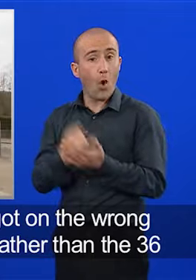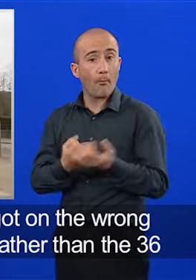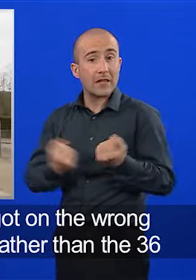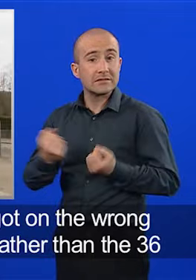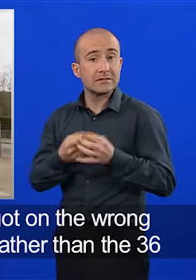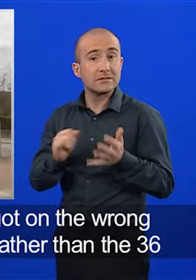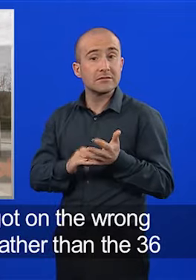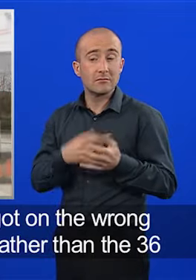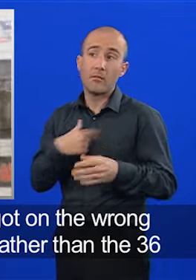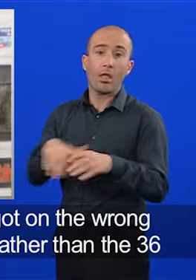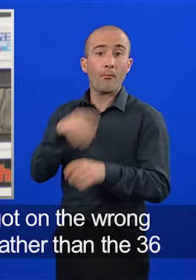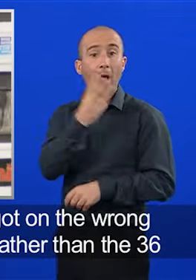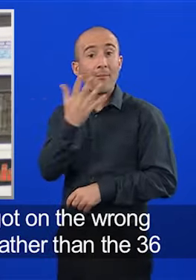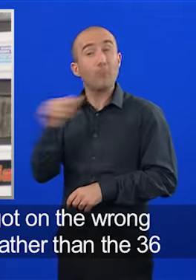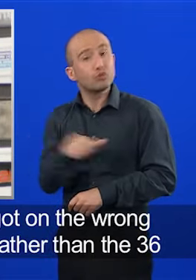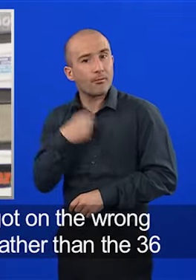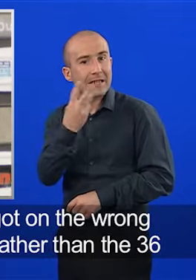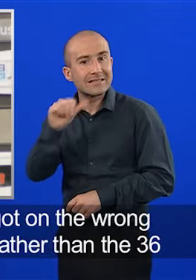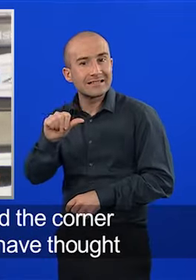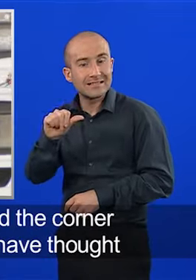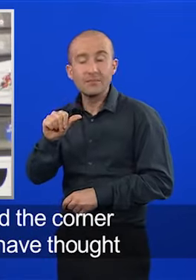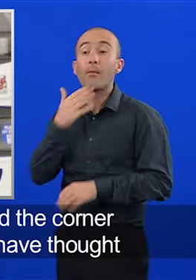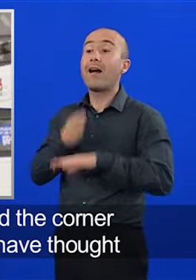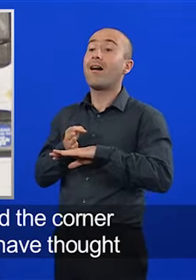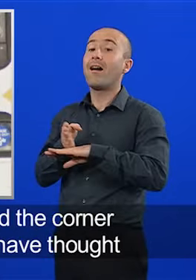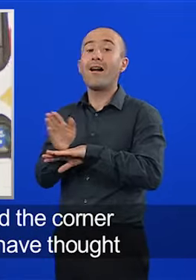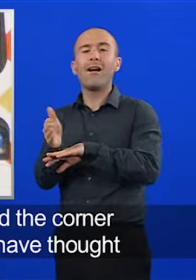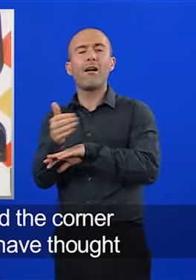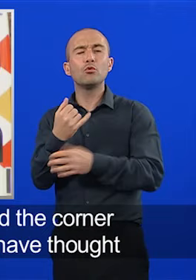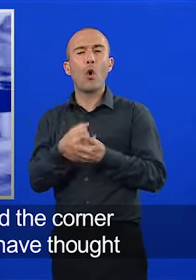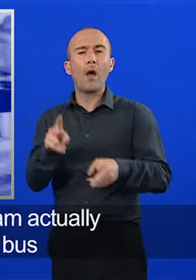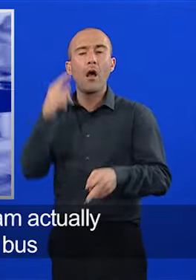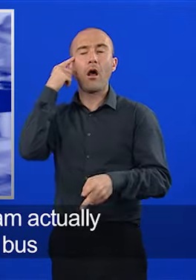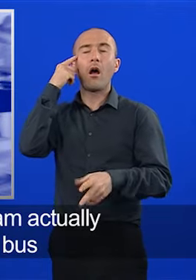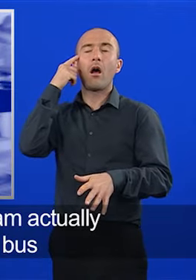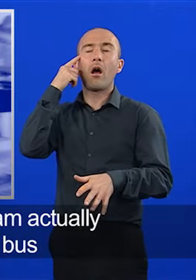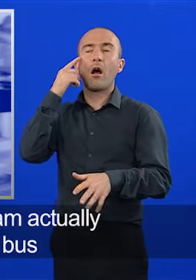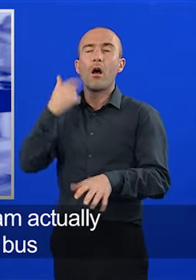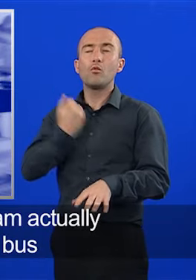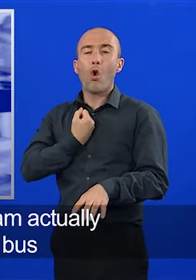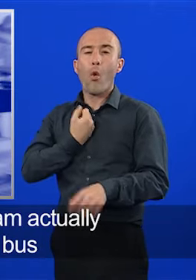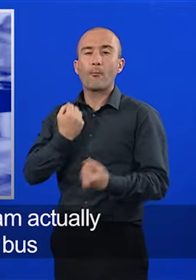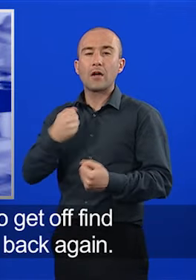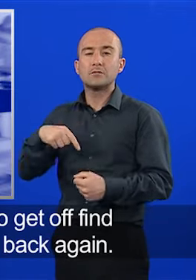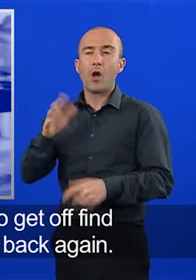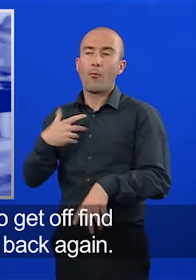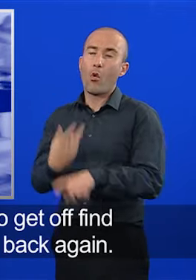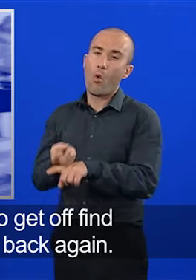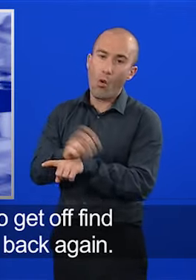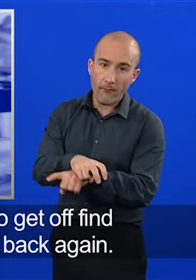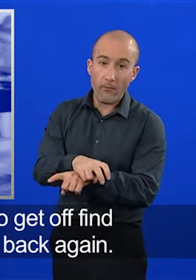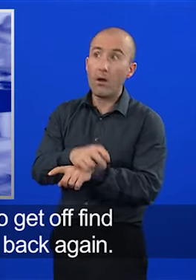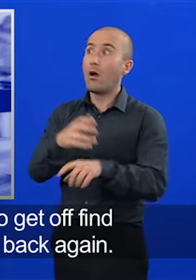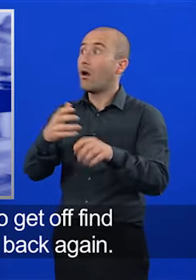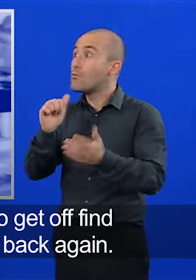wrong bus. I've got on a 35 rather than a 36, and kind of it's gone round the corner the wrong way, and I've thought, oh my goodness, I'm actually on the wrong bus. I've now got to get off,